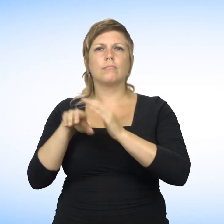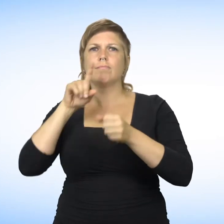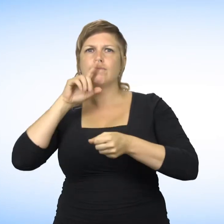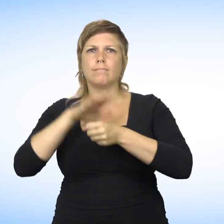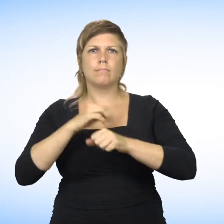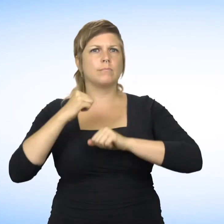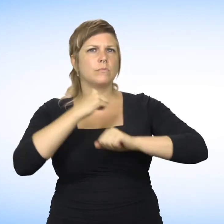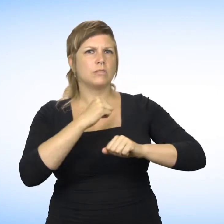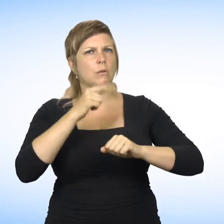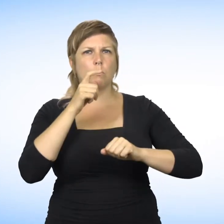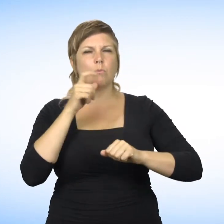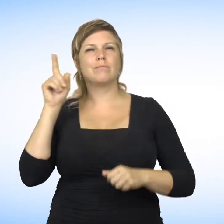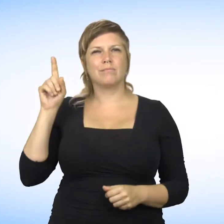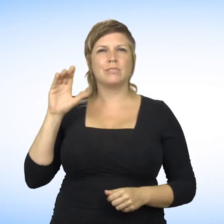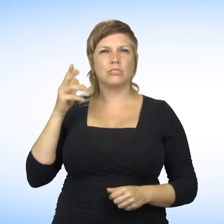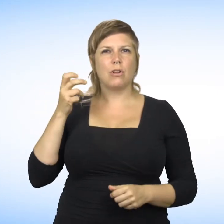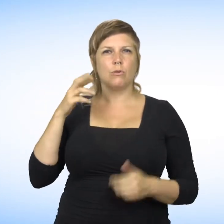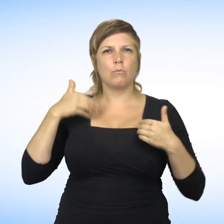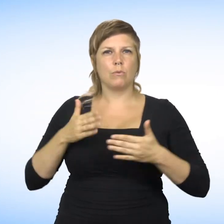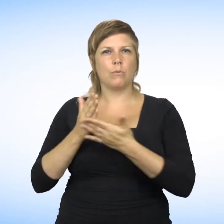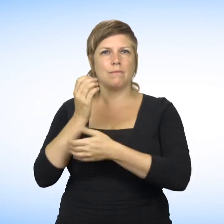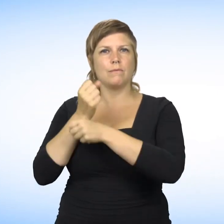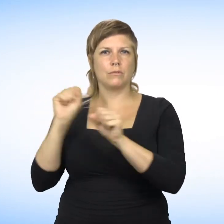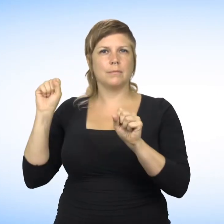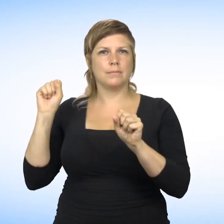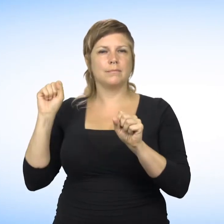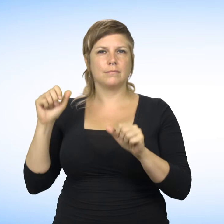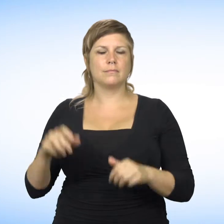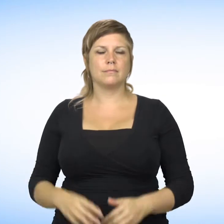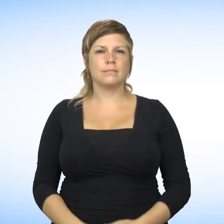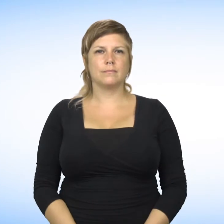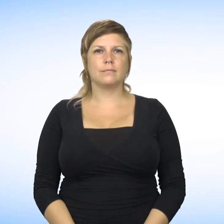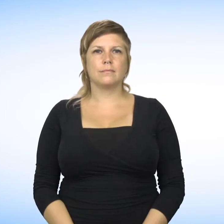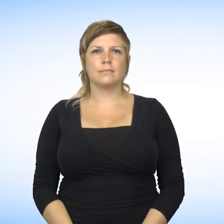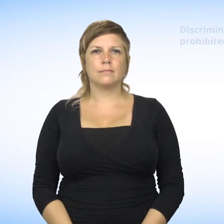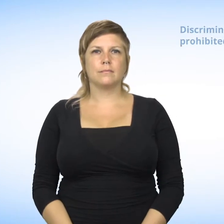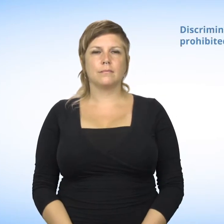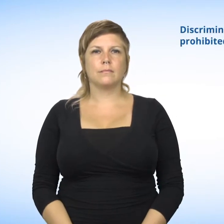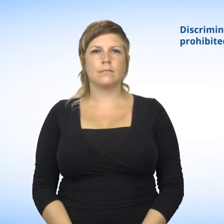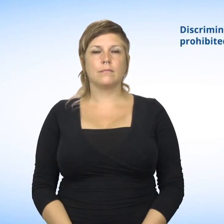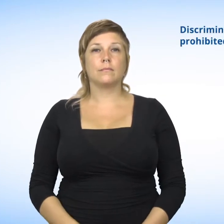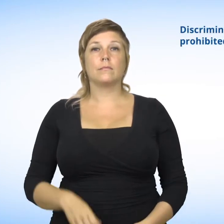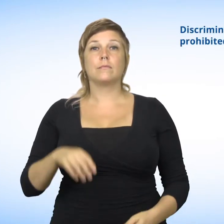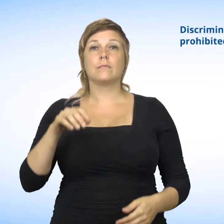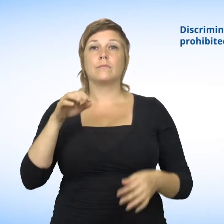This right is guaranteed under the Charter of Human Rights and Freedoms. Unless otherwise stipulated, discrimination